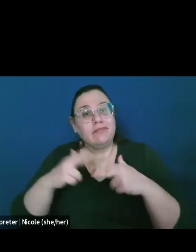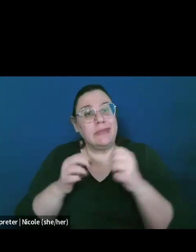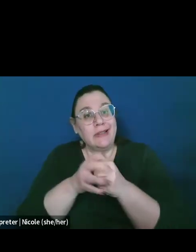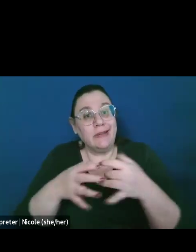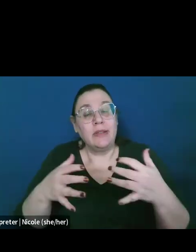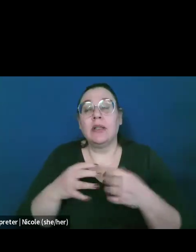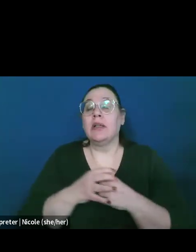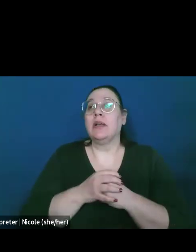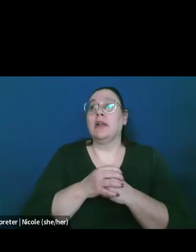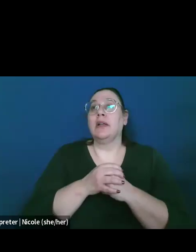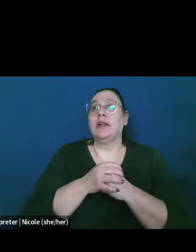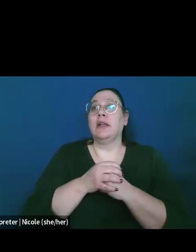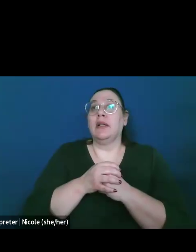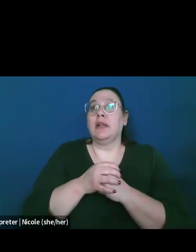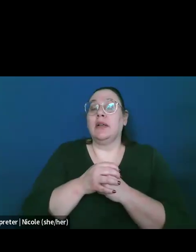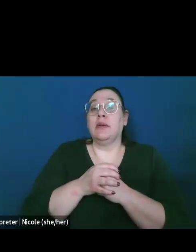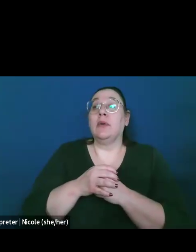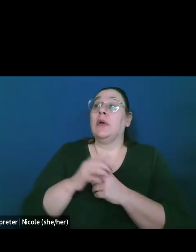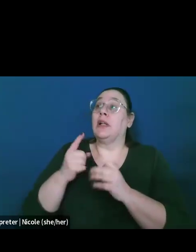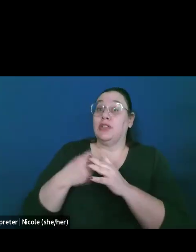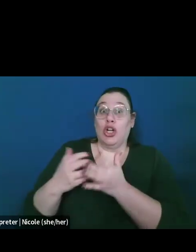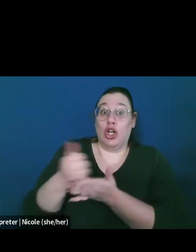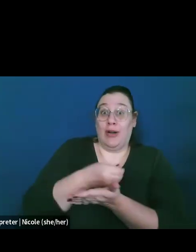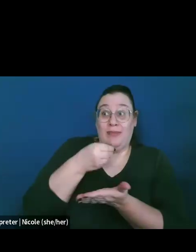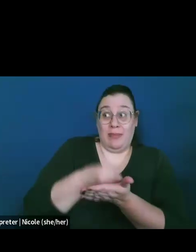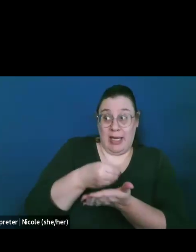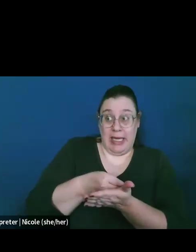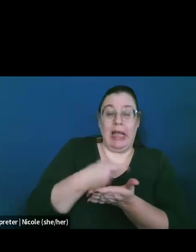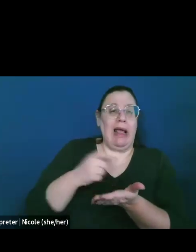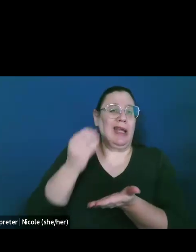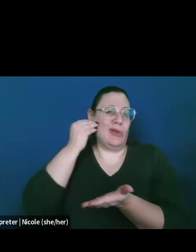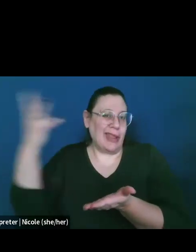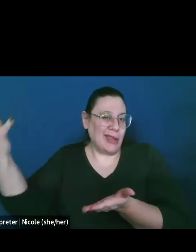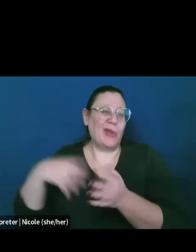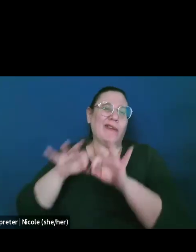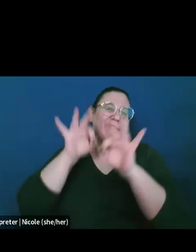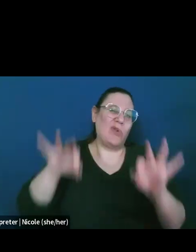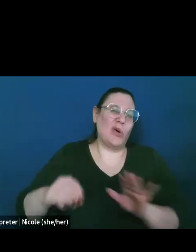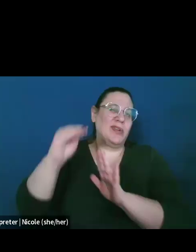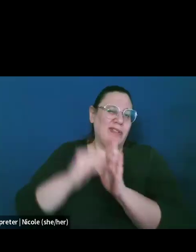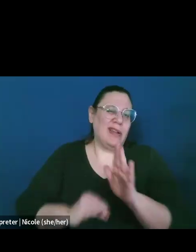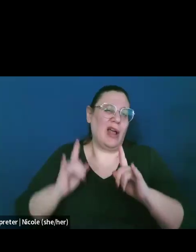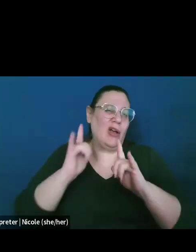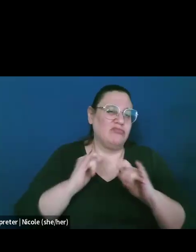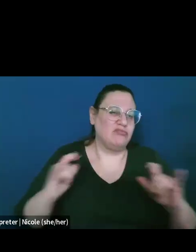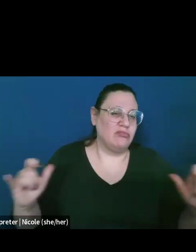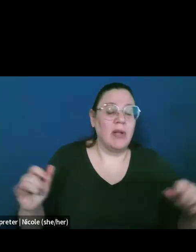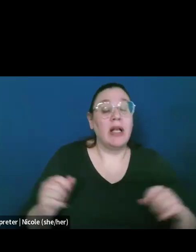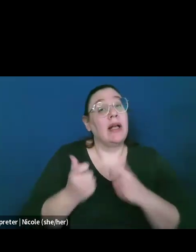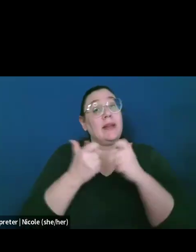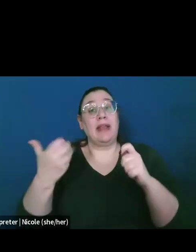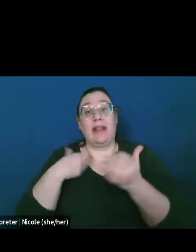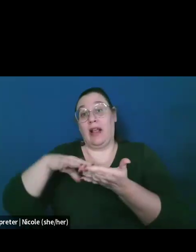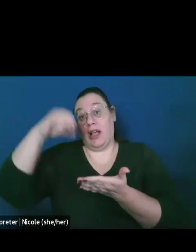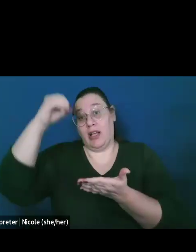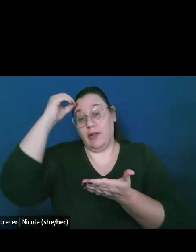once I would start making any money, I would need to like let them know and fill out a form and the whole thing. So I think the biggest thing that I've taken away is just